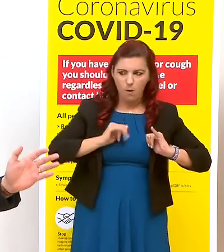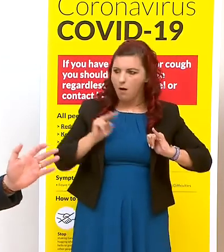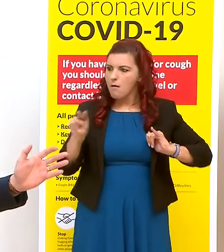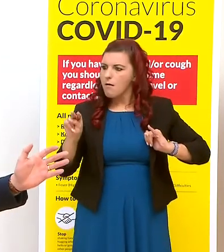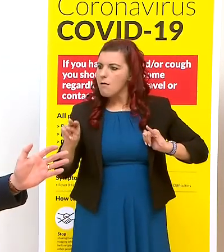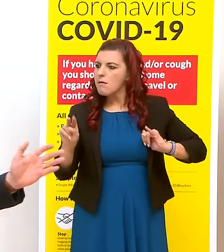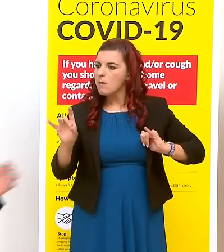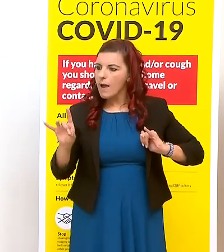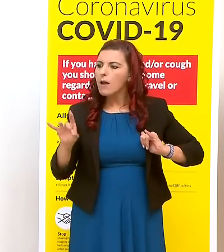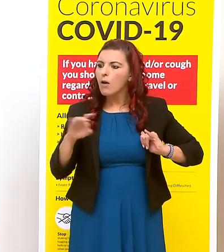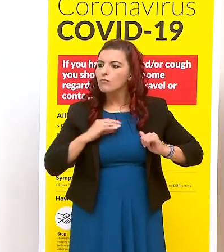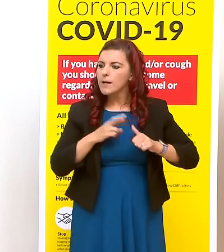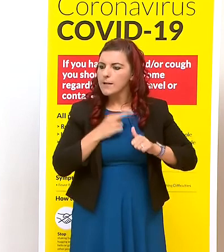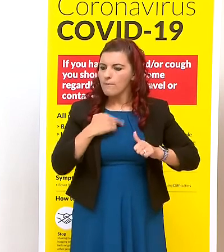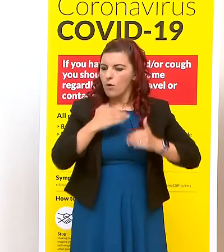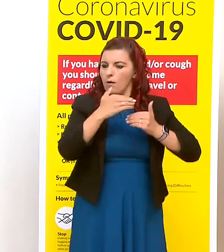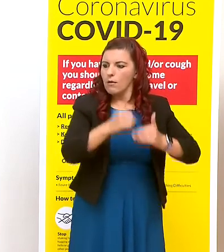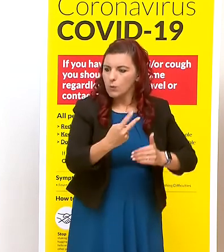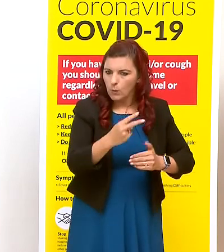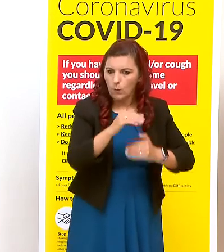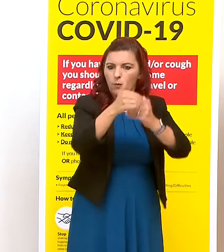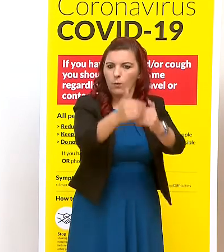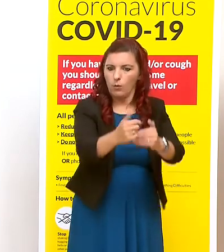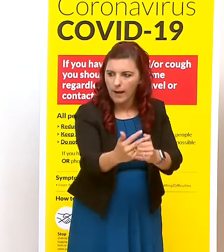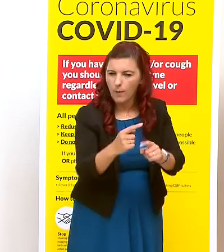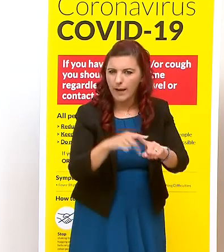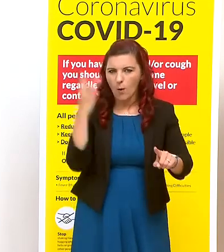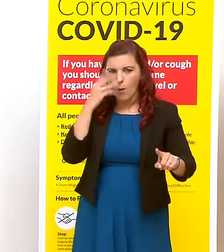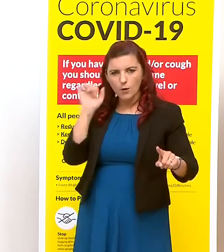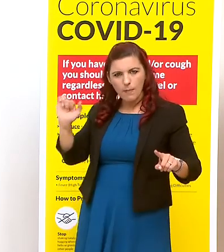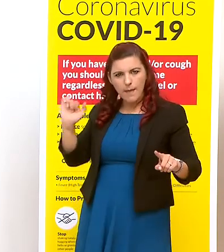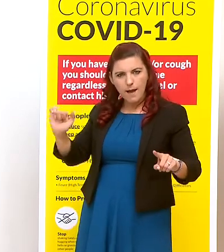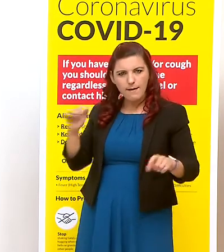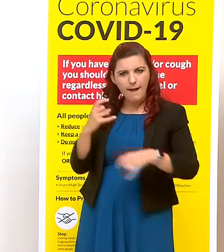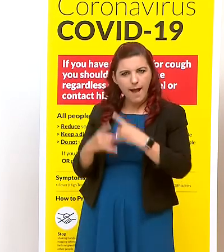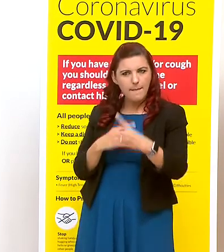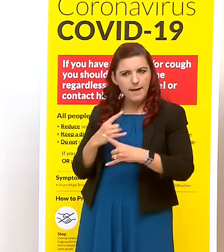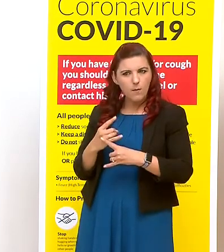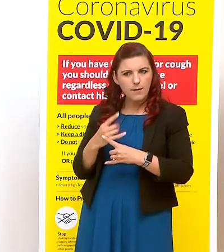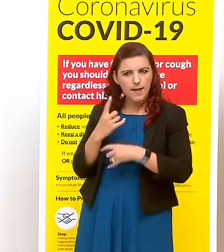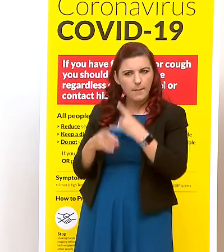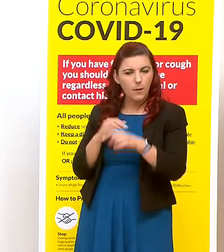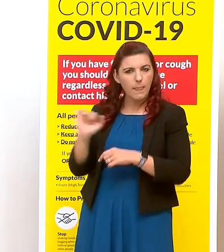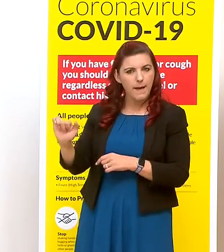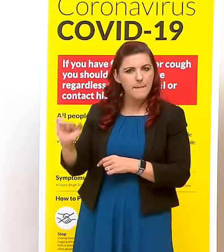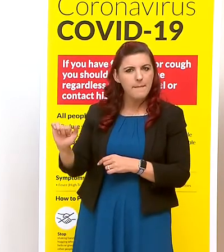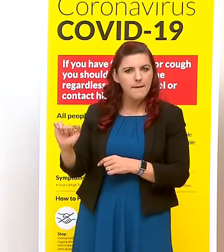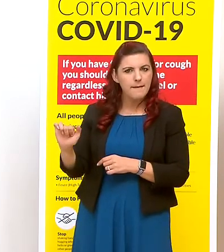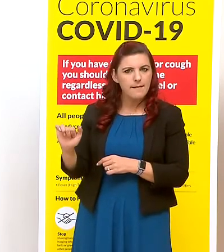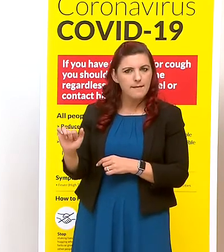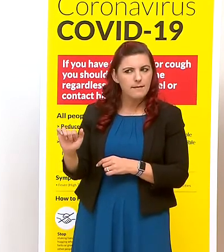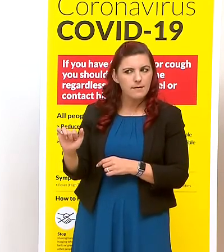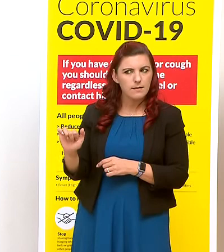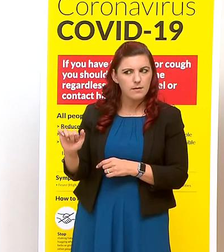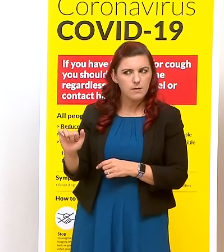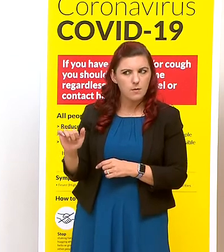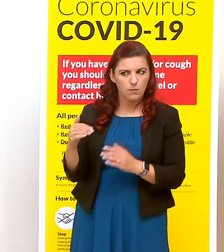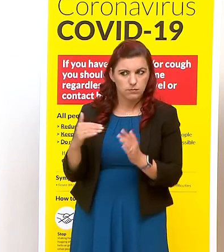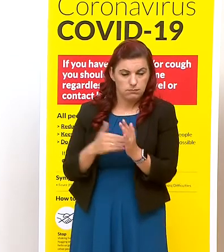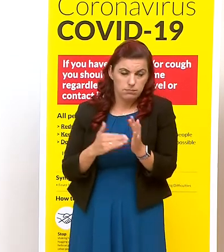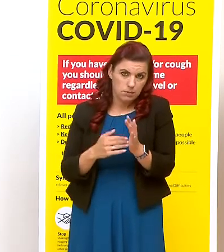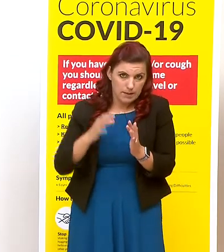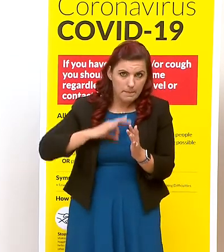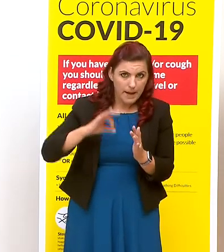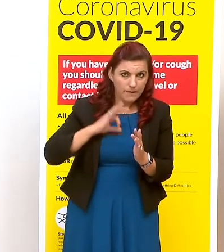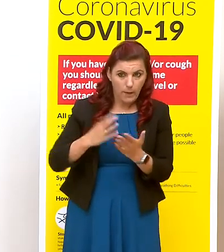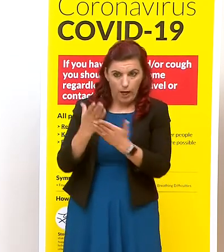narrative a wee bit earlier than us, we can see how the effect of their loosening of social measures have been on the numbers of new cases and